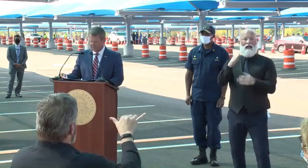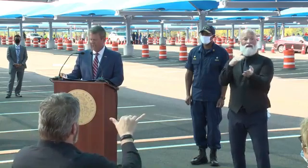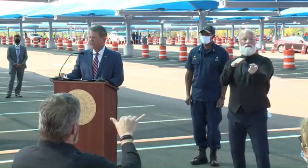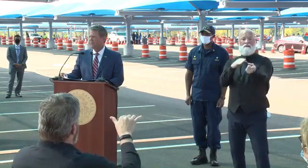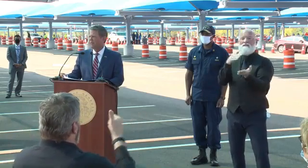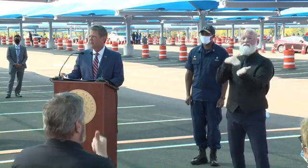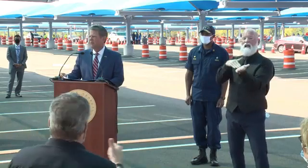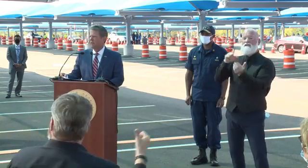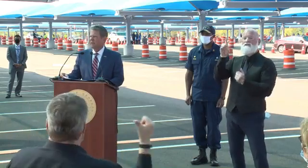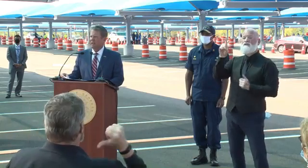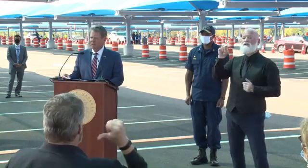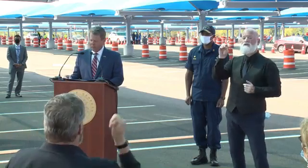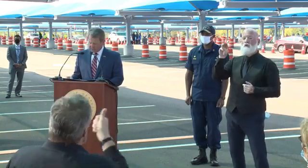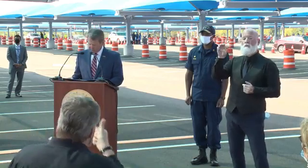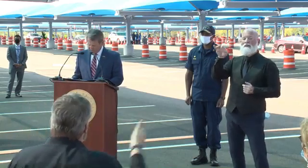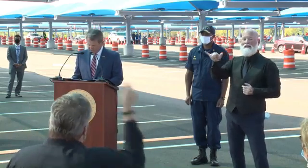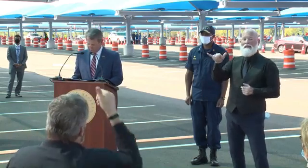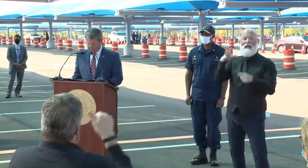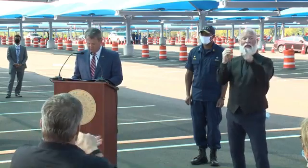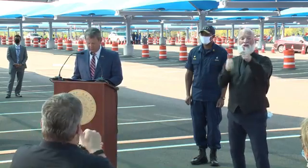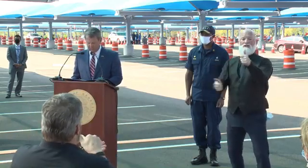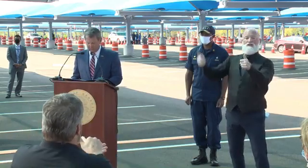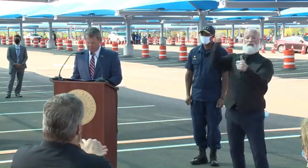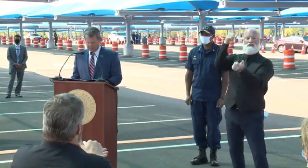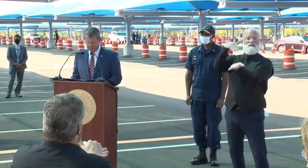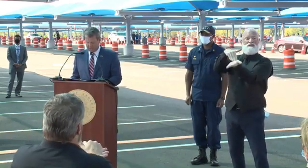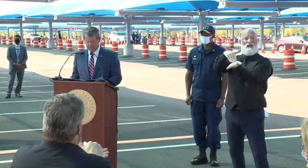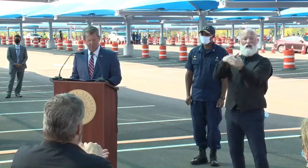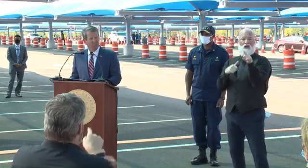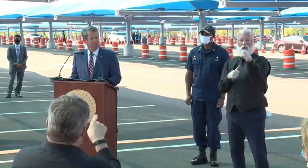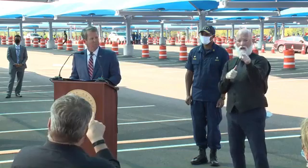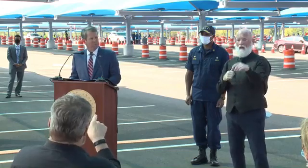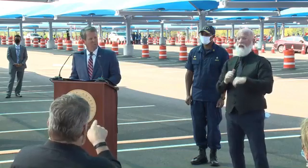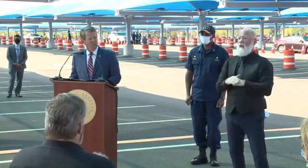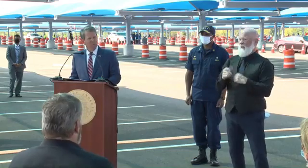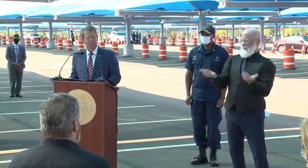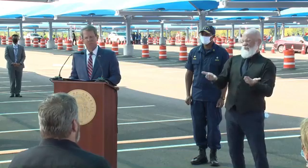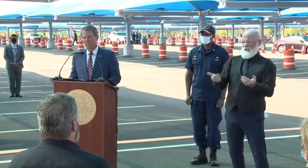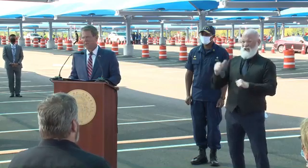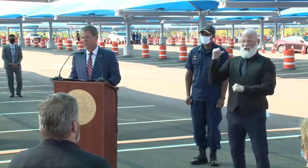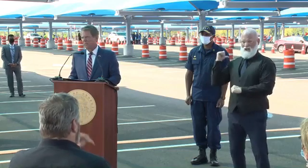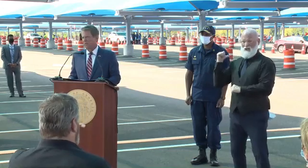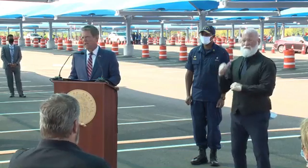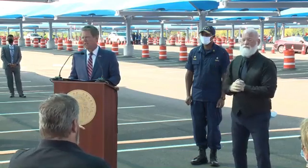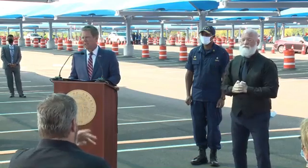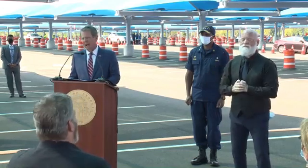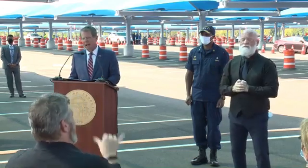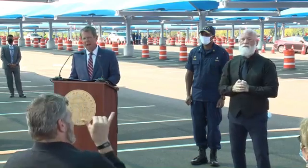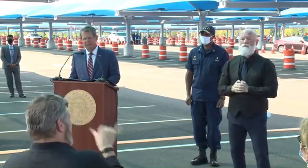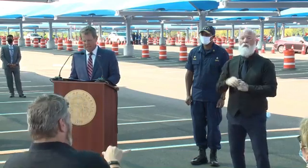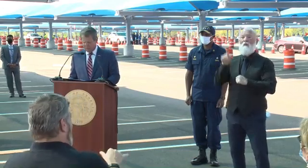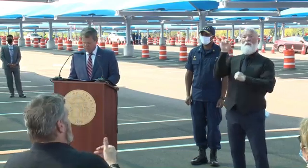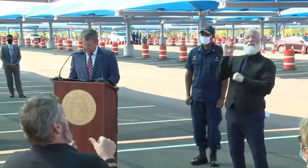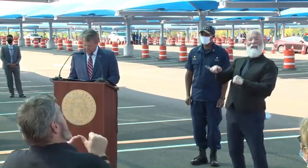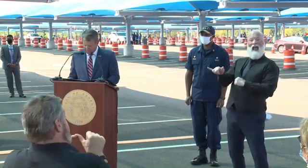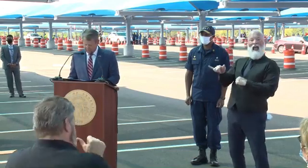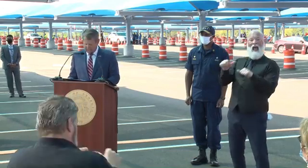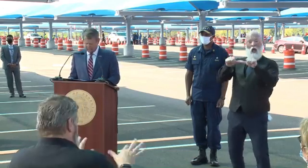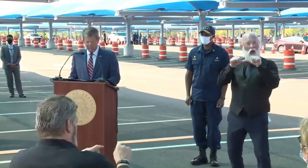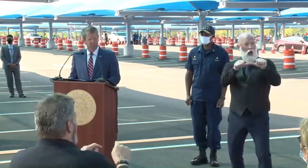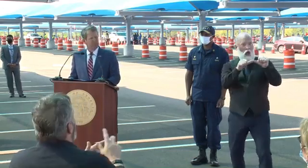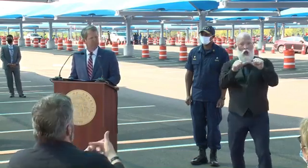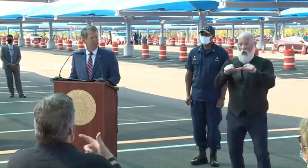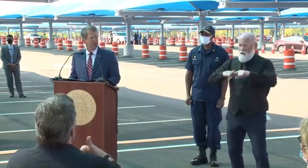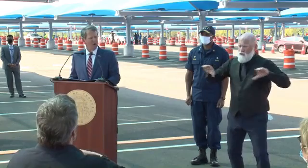we work together and if we continue to take measured steps forward, we can protect the lives and